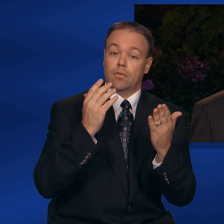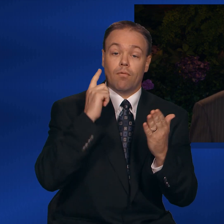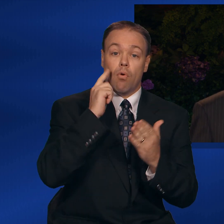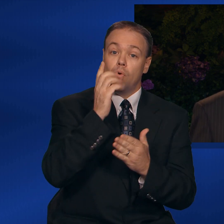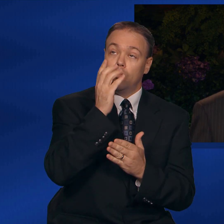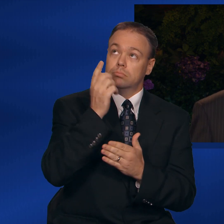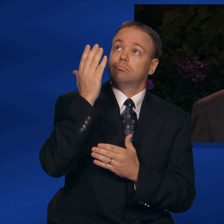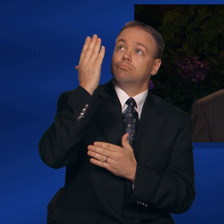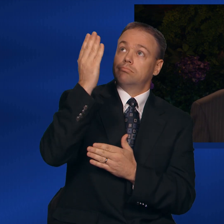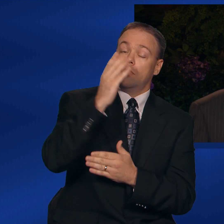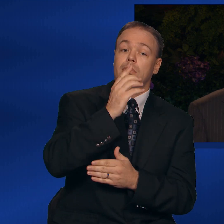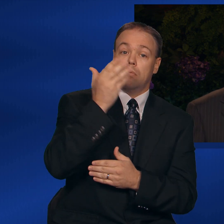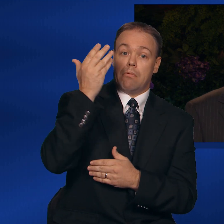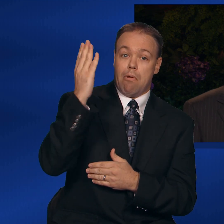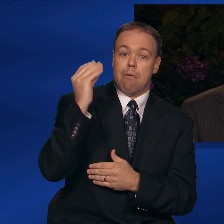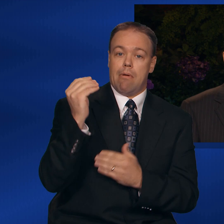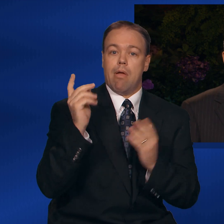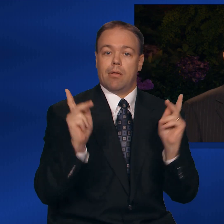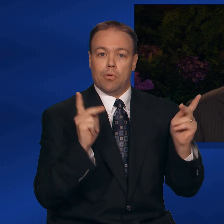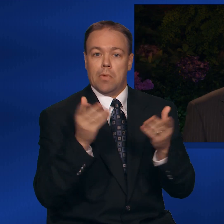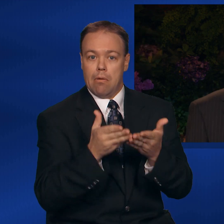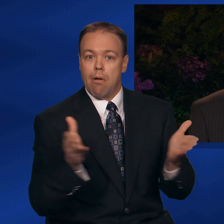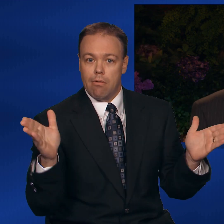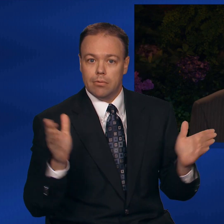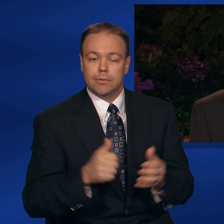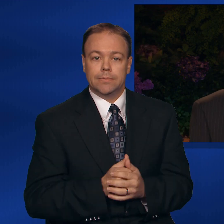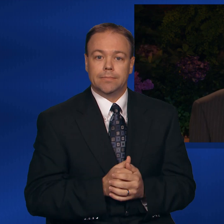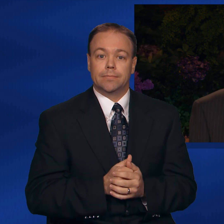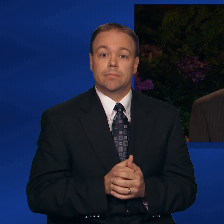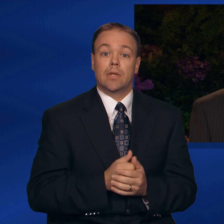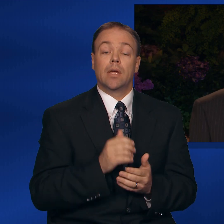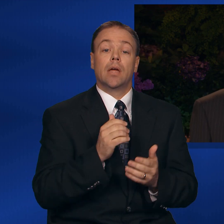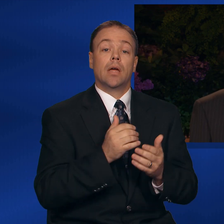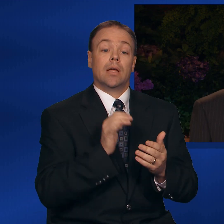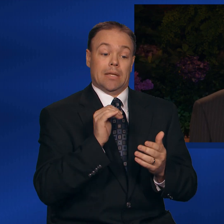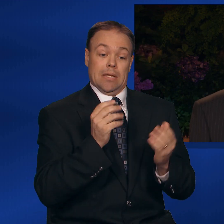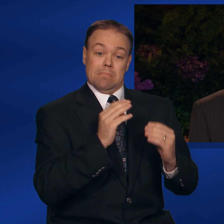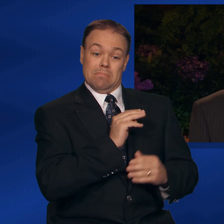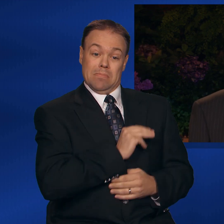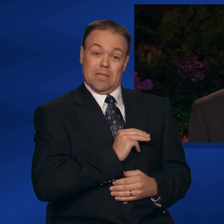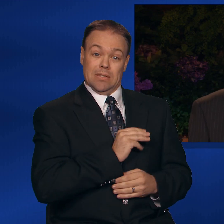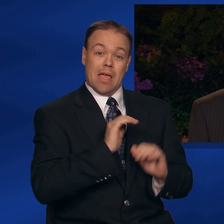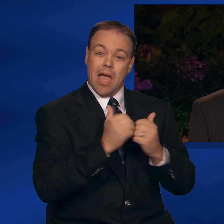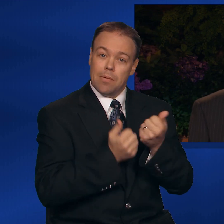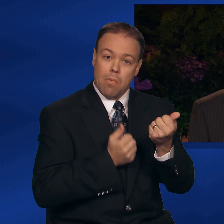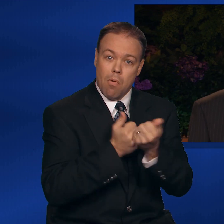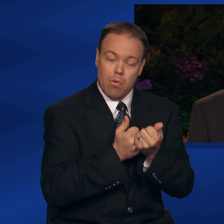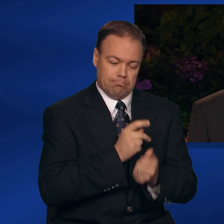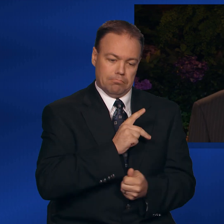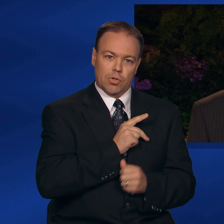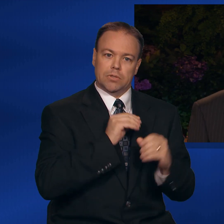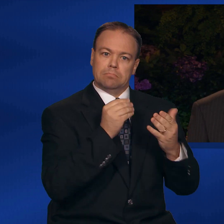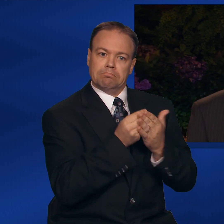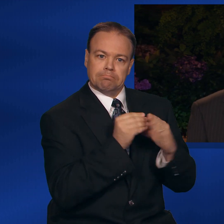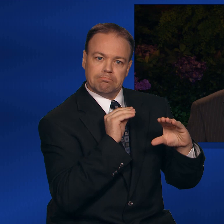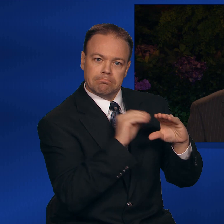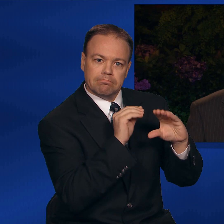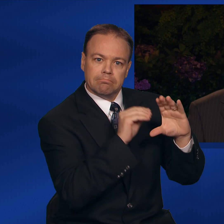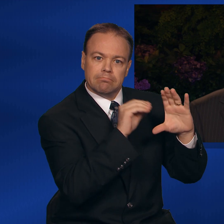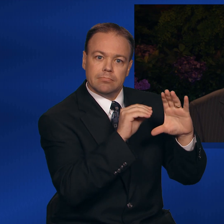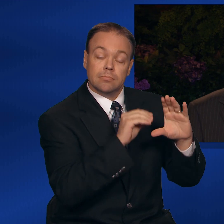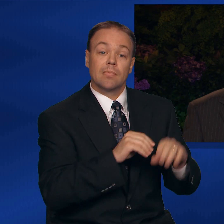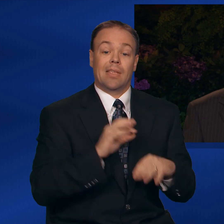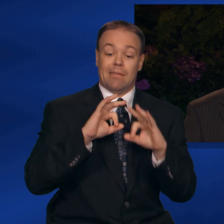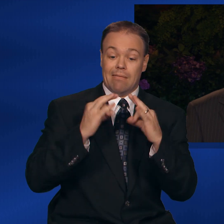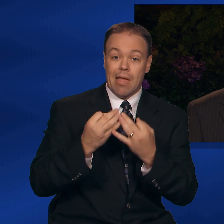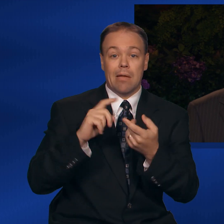humankind. Missionaries support that privilege with their personal savings. Parents, families, friends, and donors